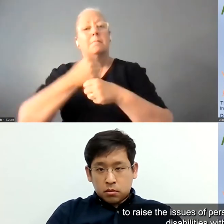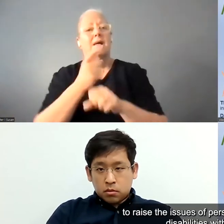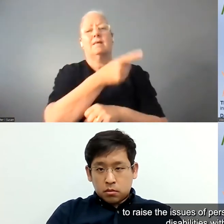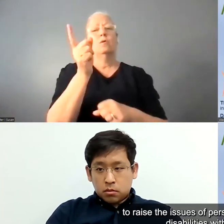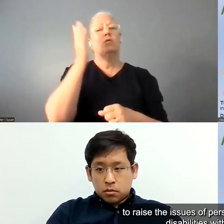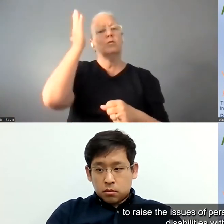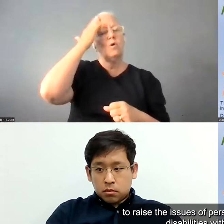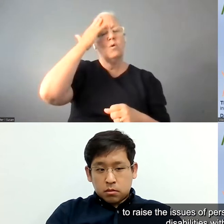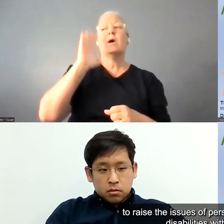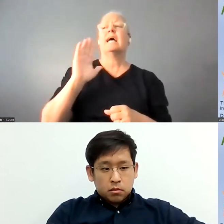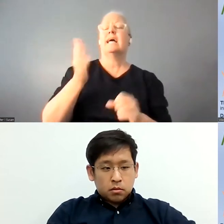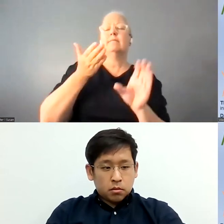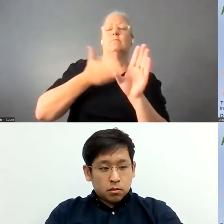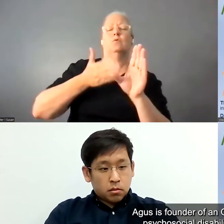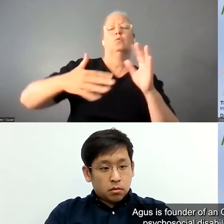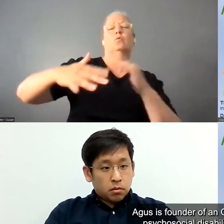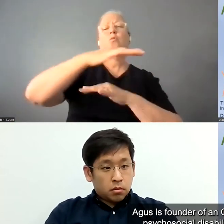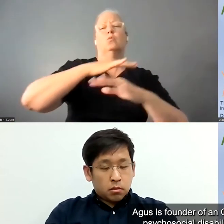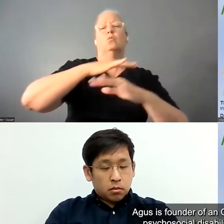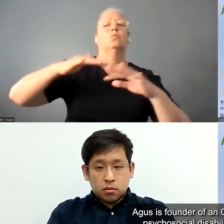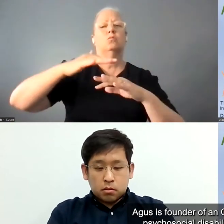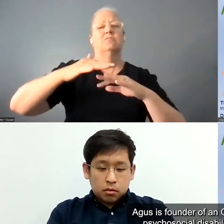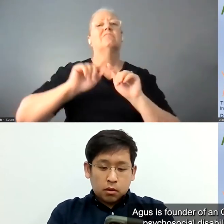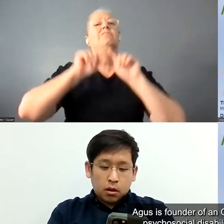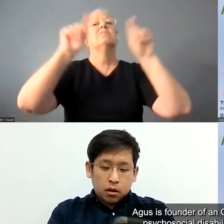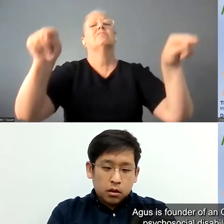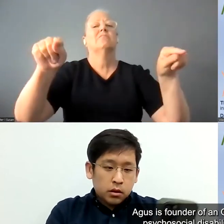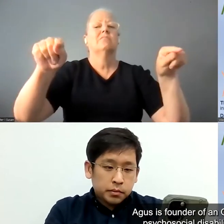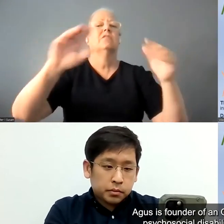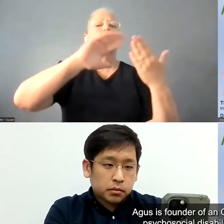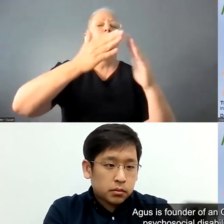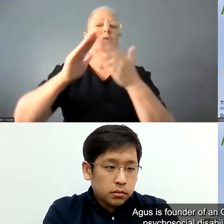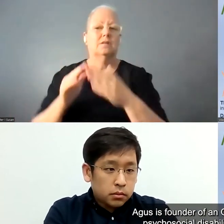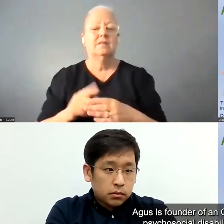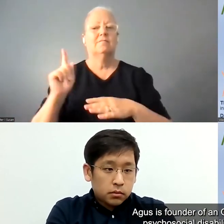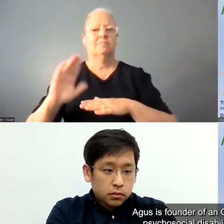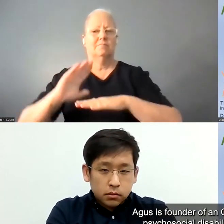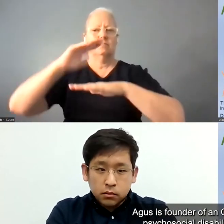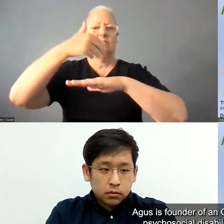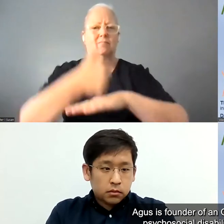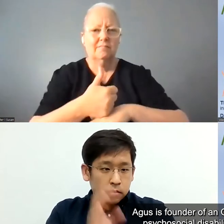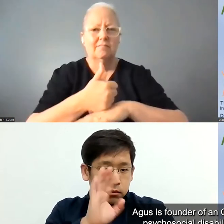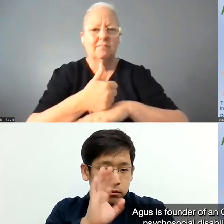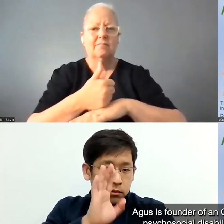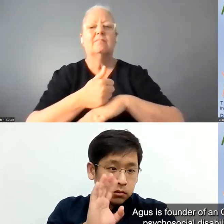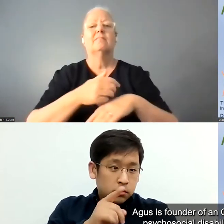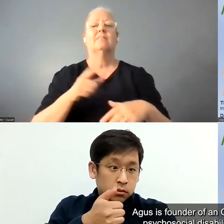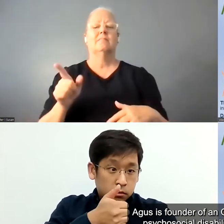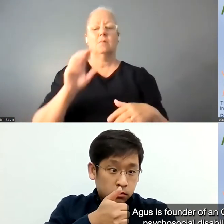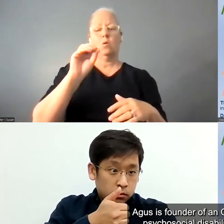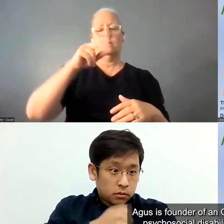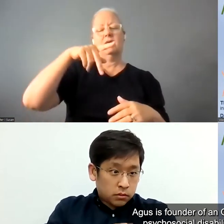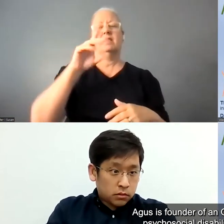psychosocial disabilities to the public. Agus is founder of Remisi, an OPD of persons with